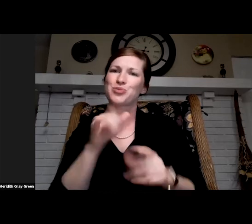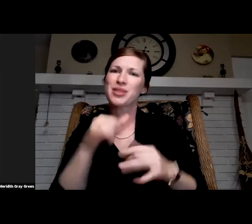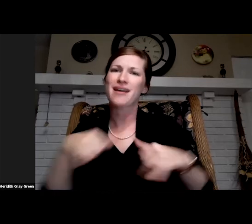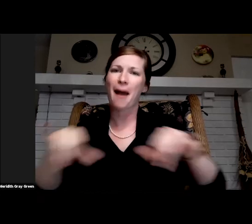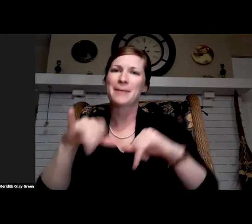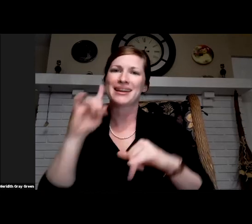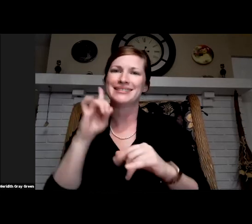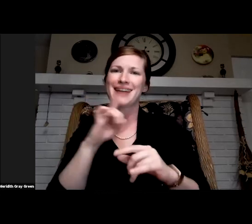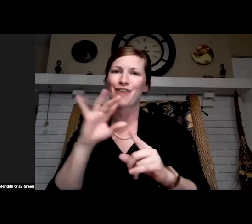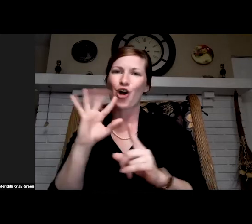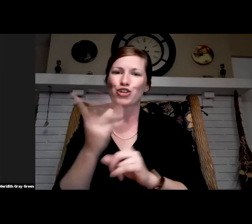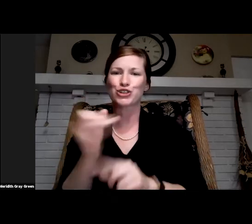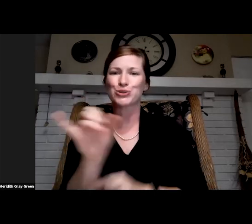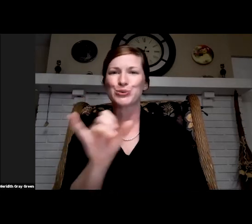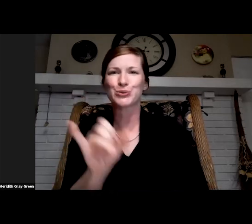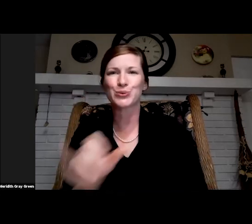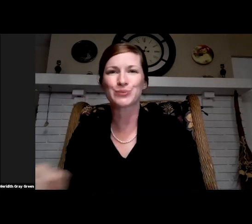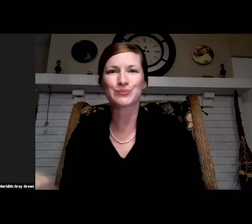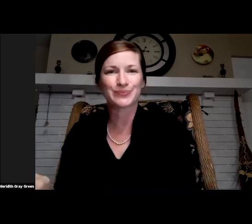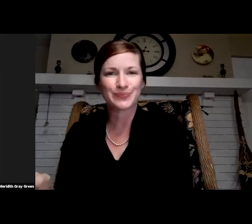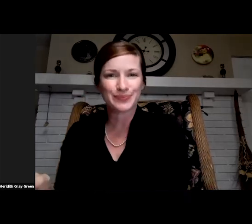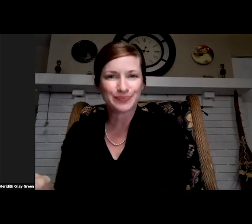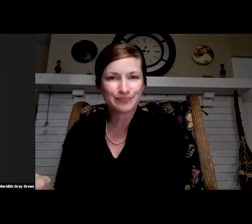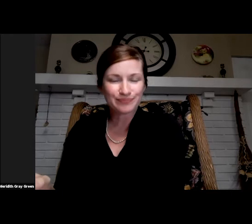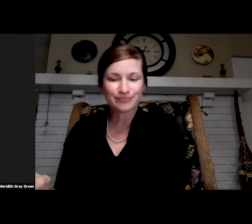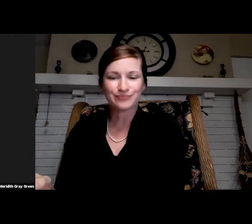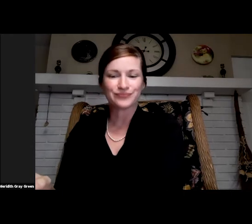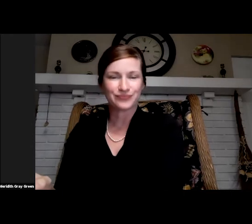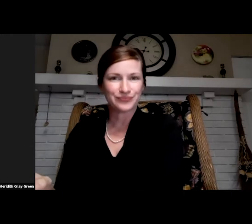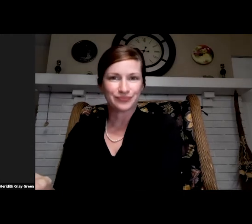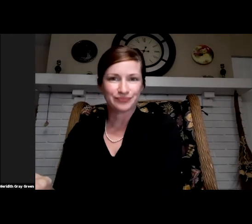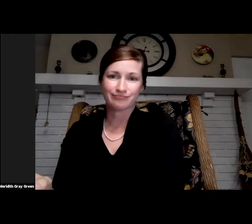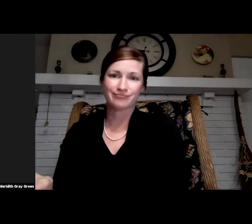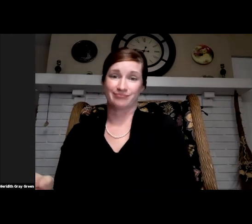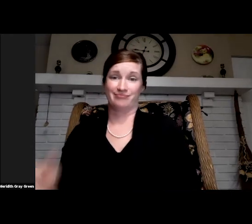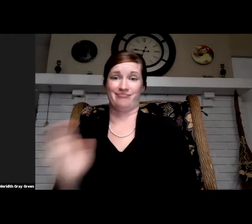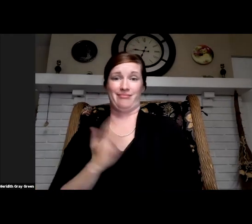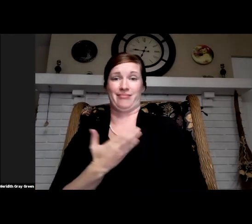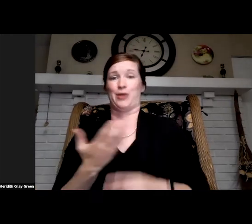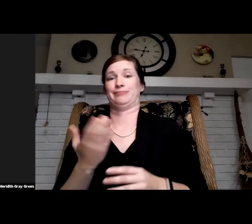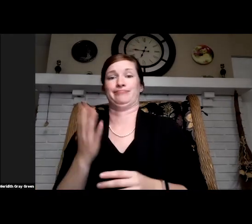culture, is really common within deaf culture as well.